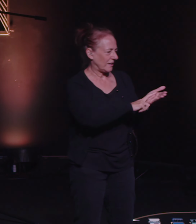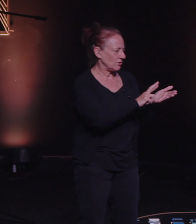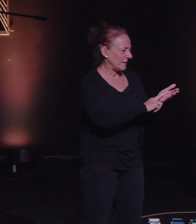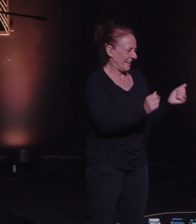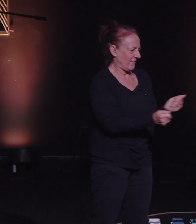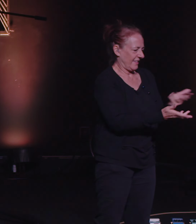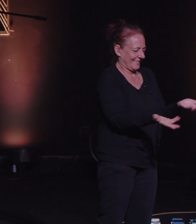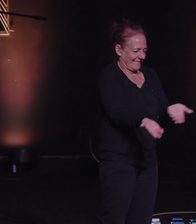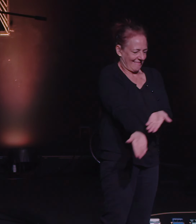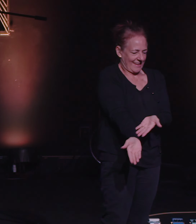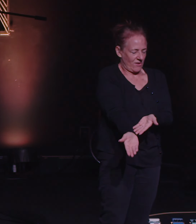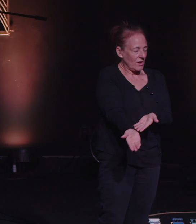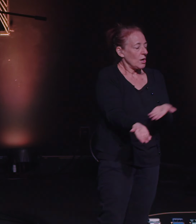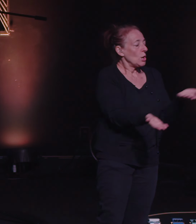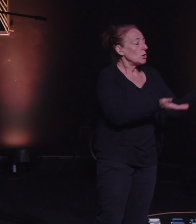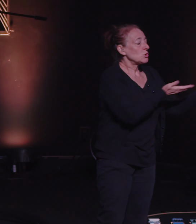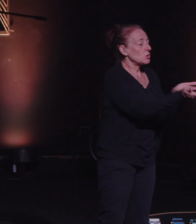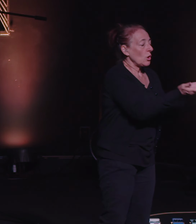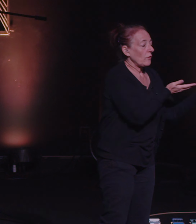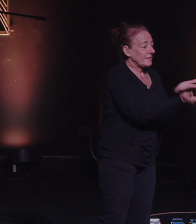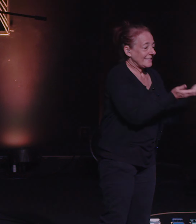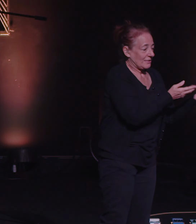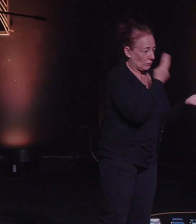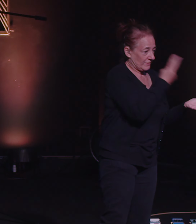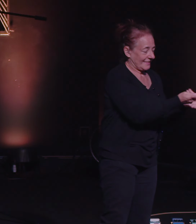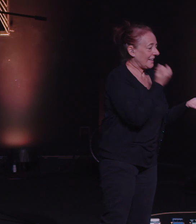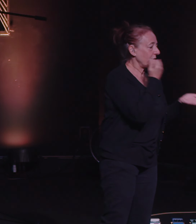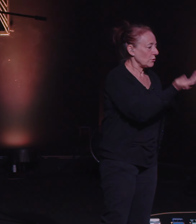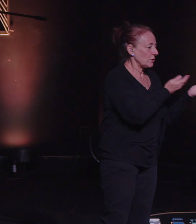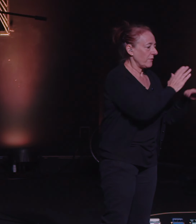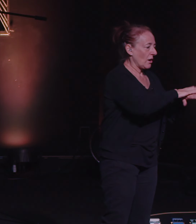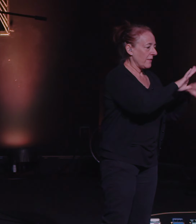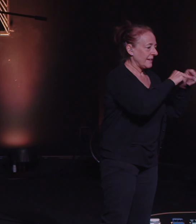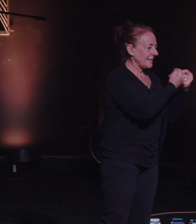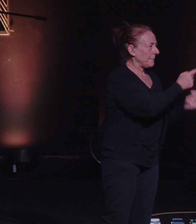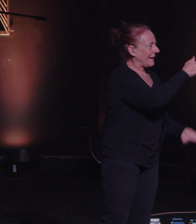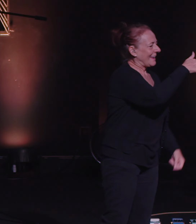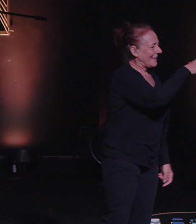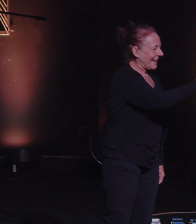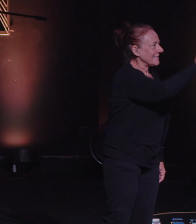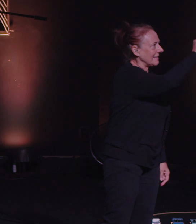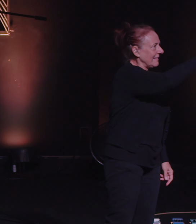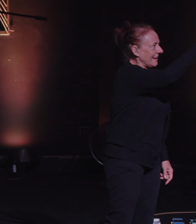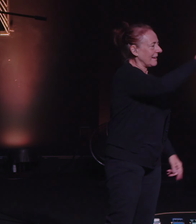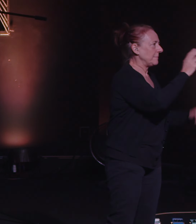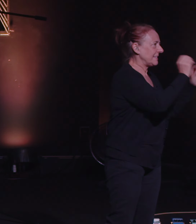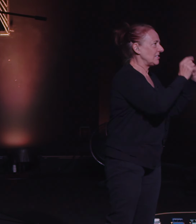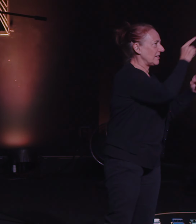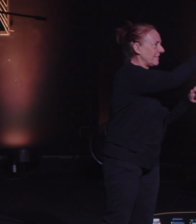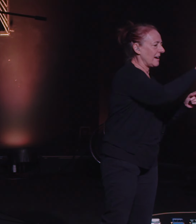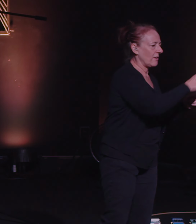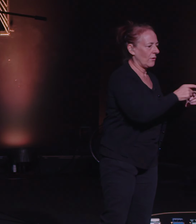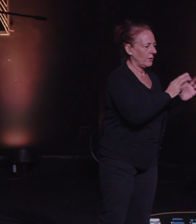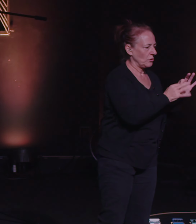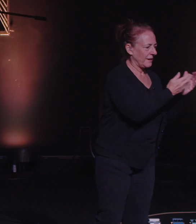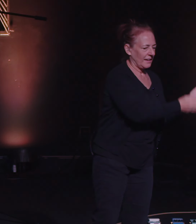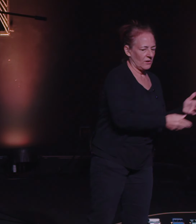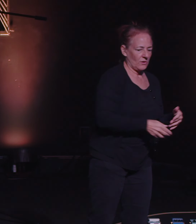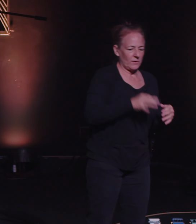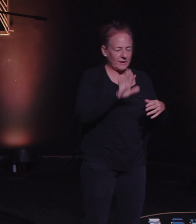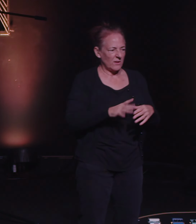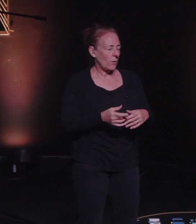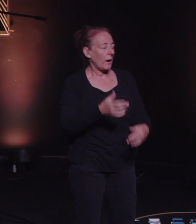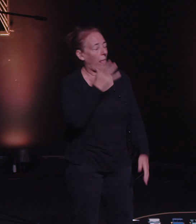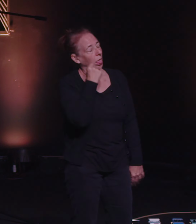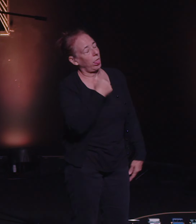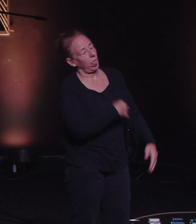that. So services is what you've seen probably if you're serving on a team. You've clicked yes, or you didn't click anything, or you clicked decline because you're going